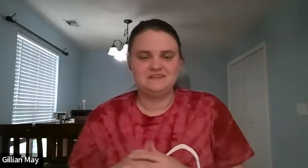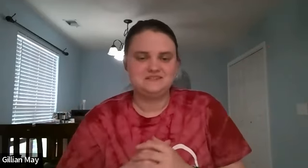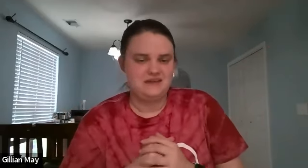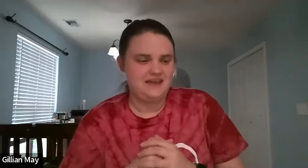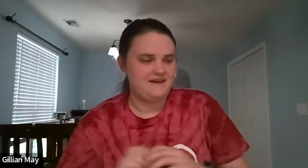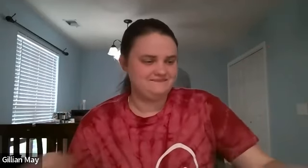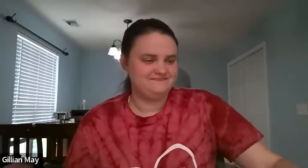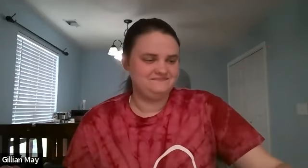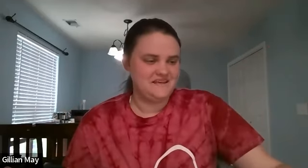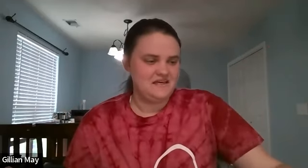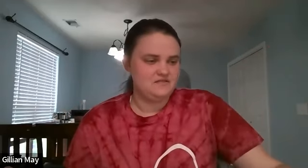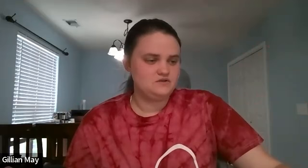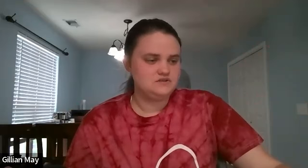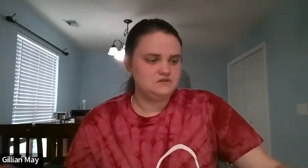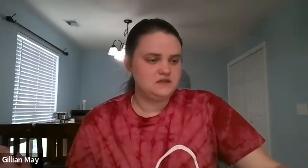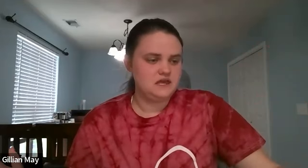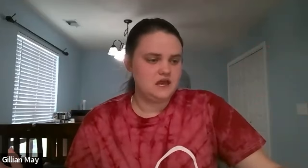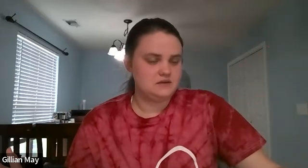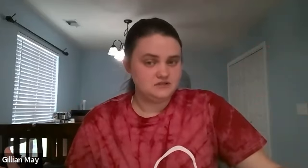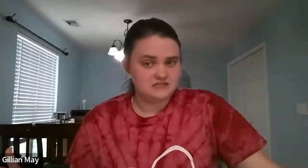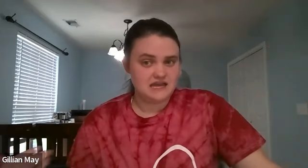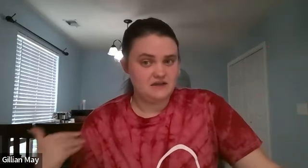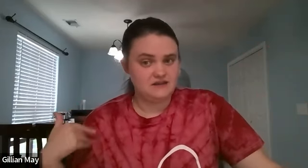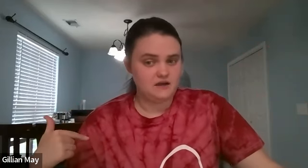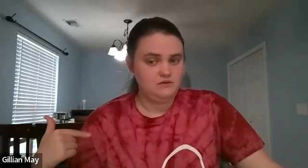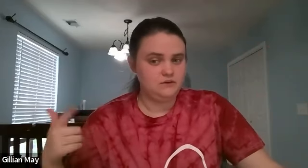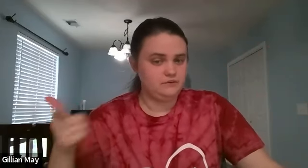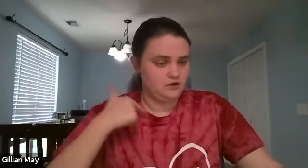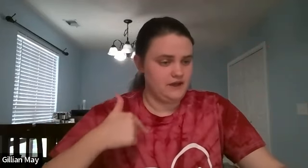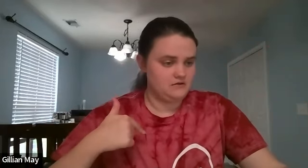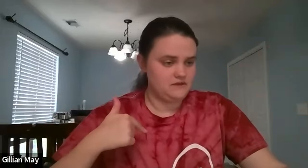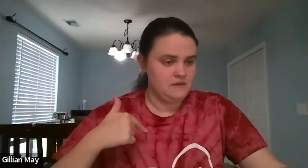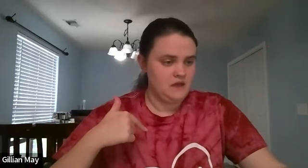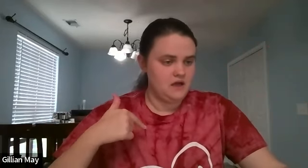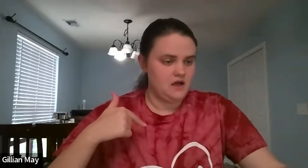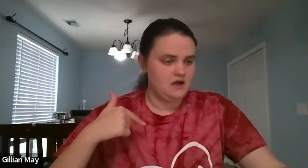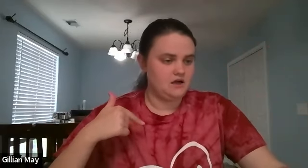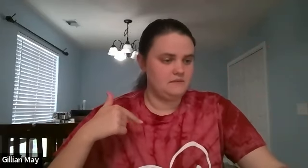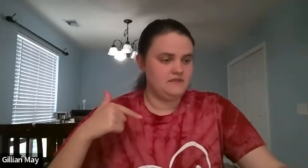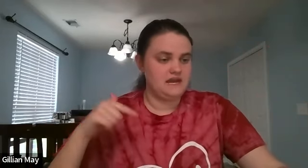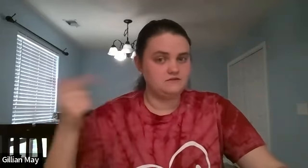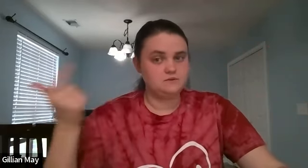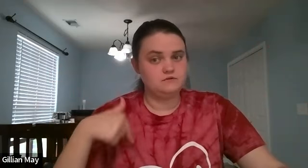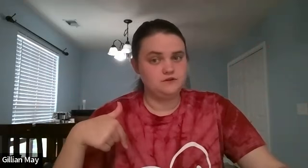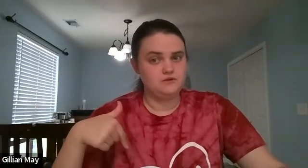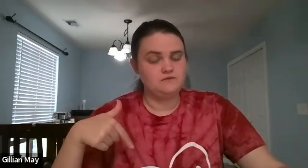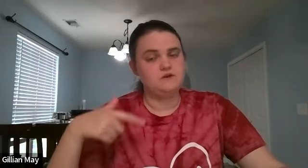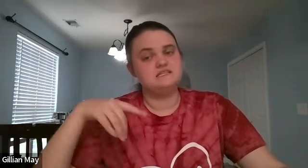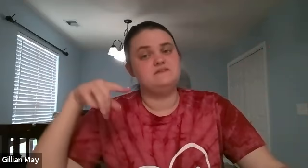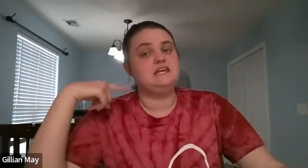So yeah. Those are the animal signs I have now. We will go back on them. And then after we review them, if you guys have any